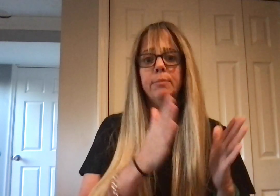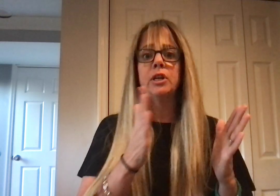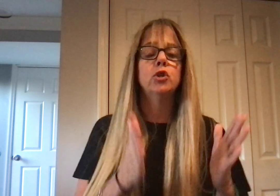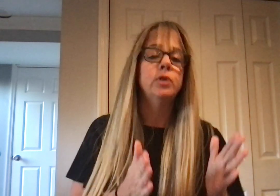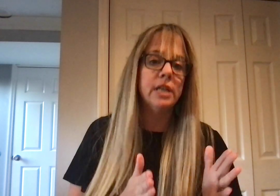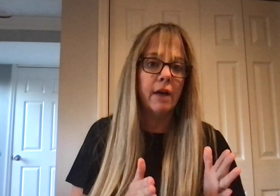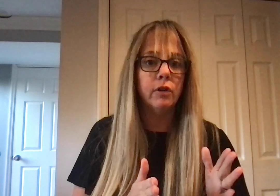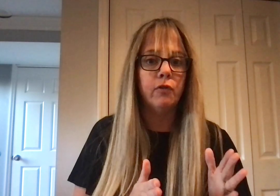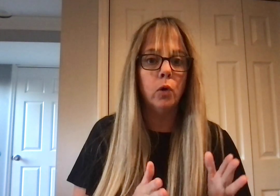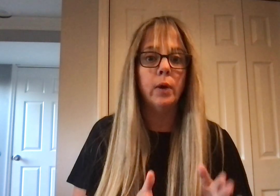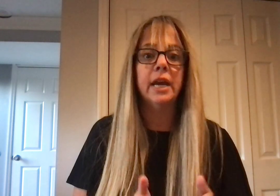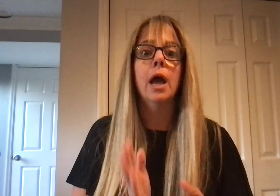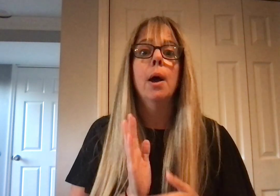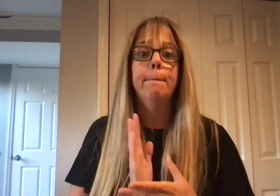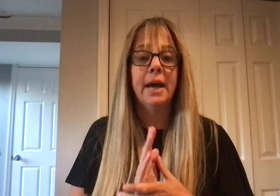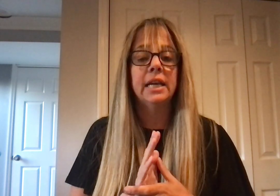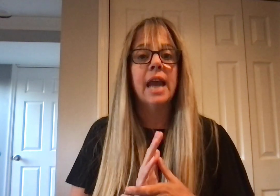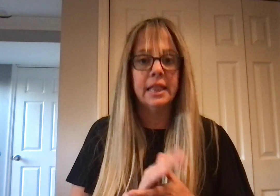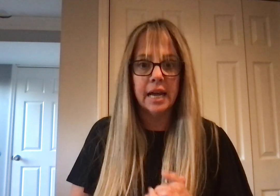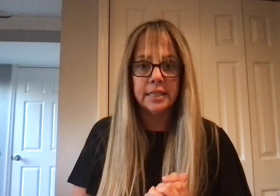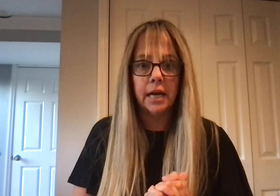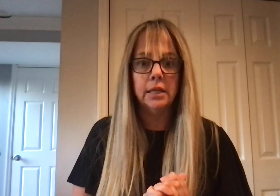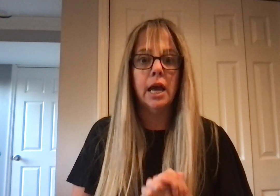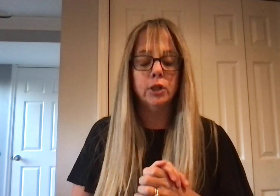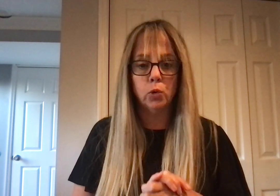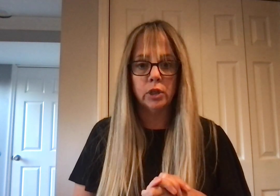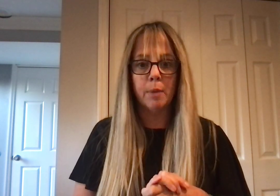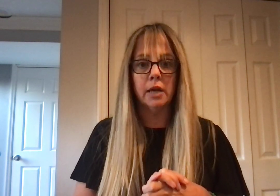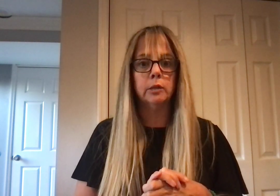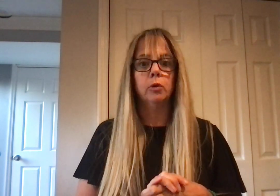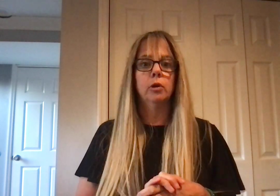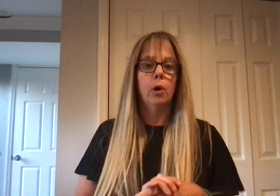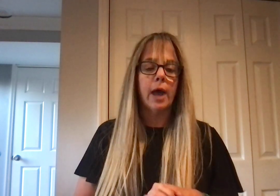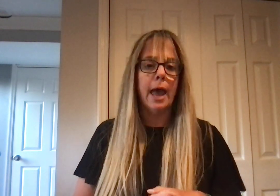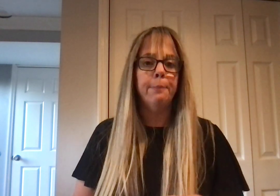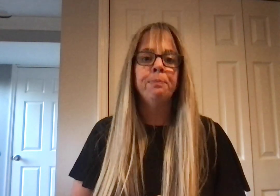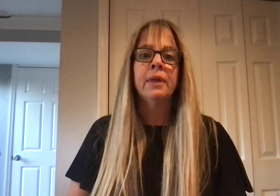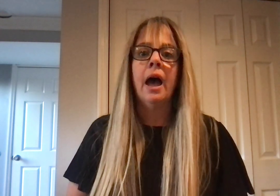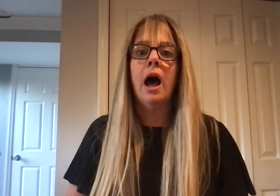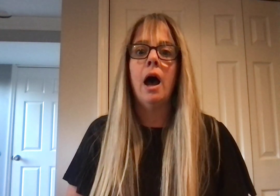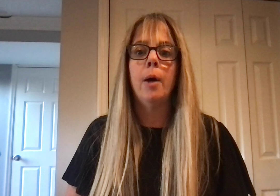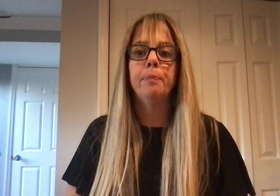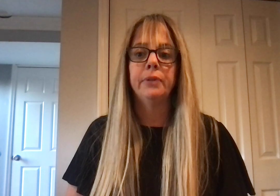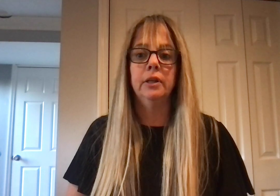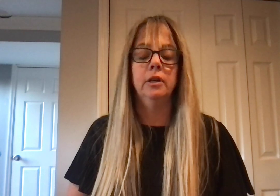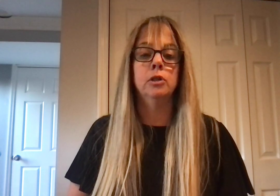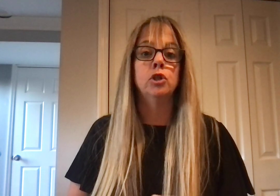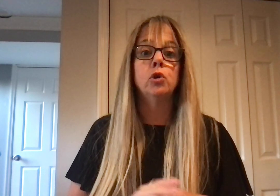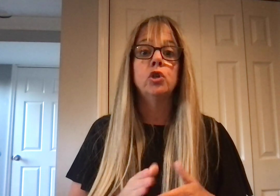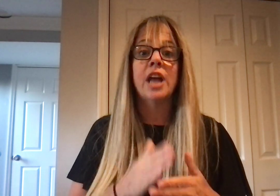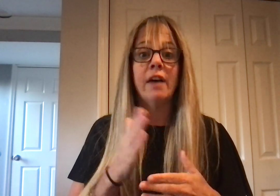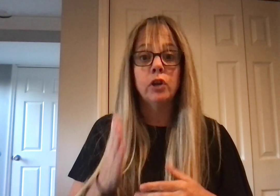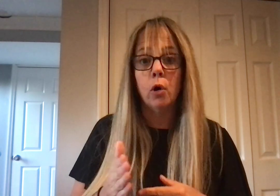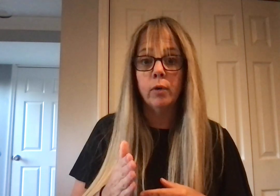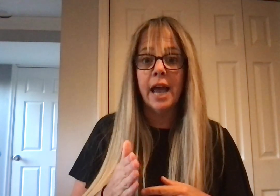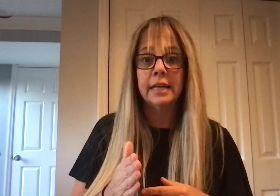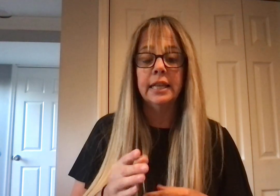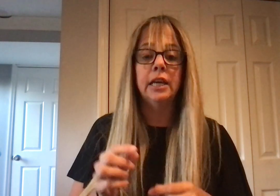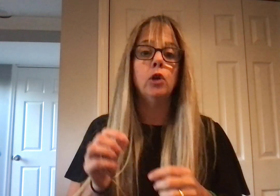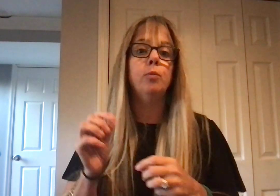because you didn't have the full week, but get that done as soon as possible, okay? So you should have the Go React link. You